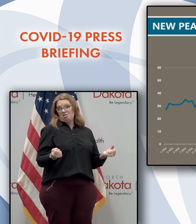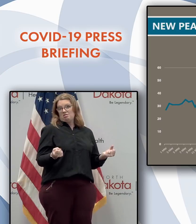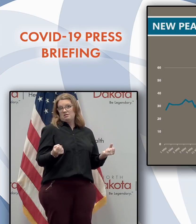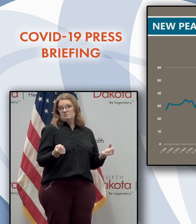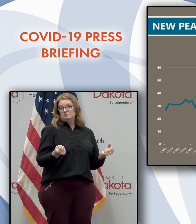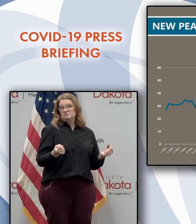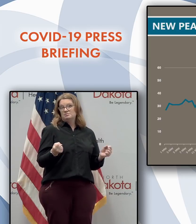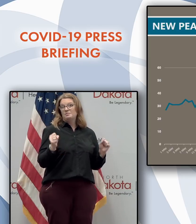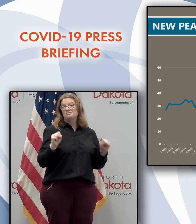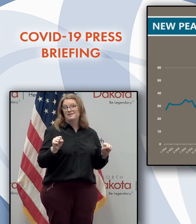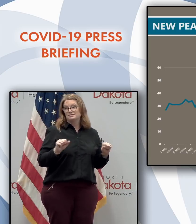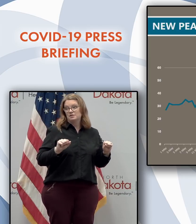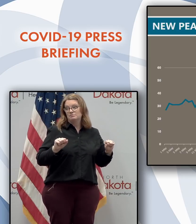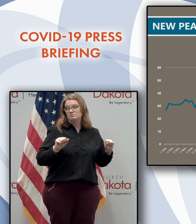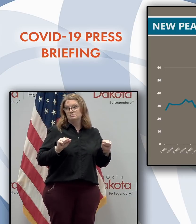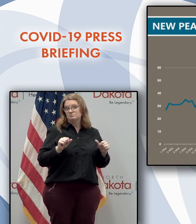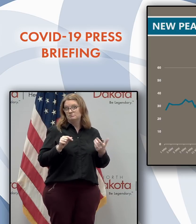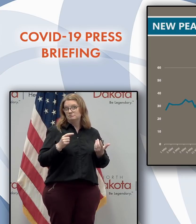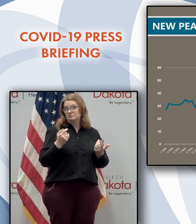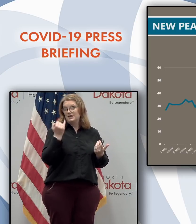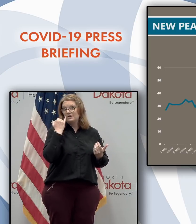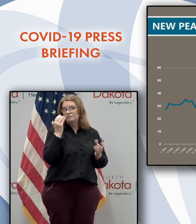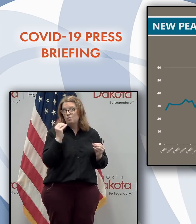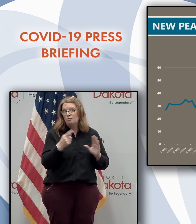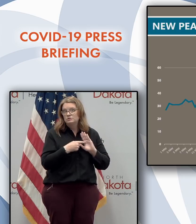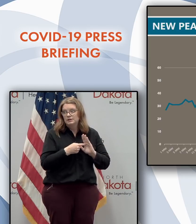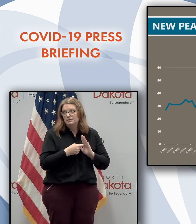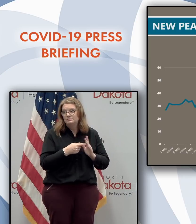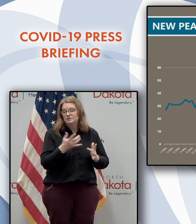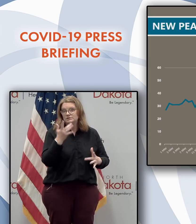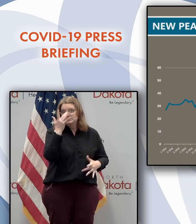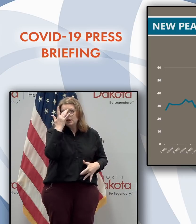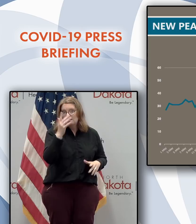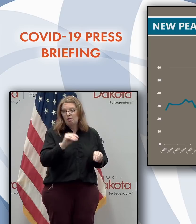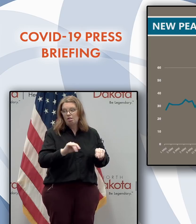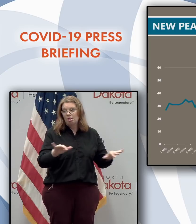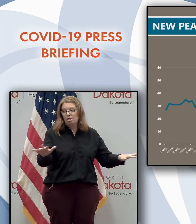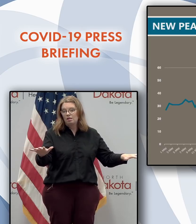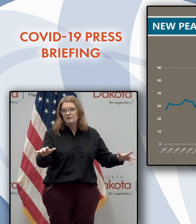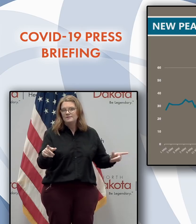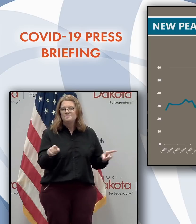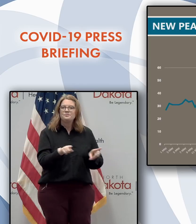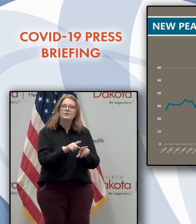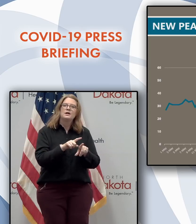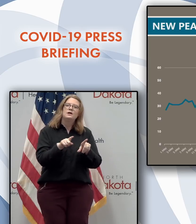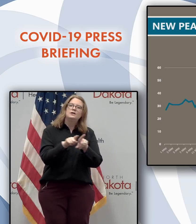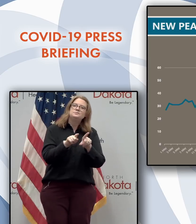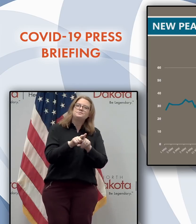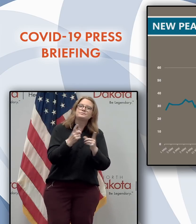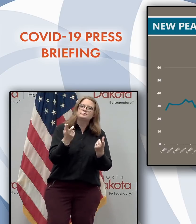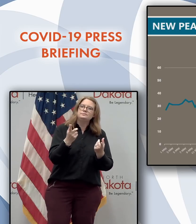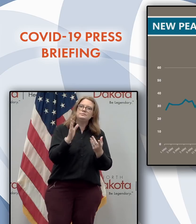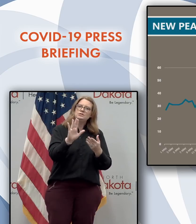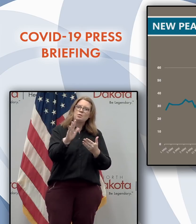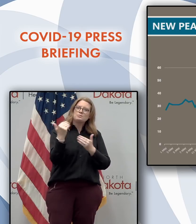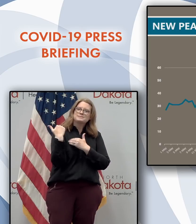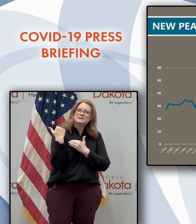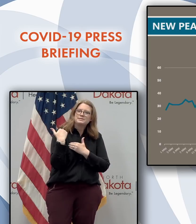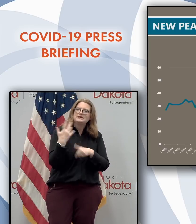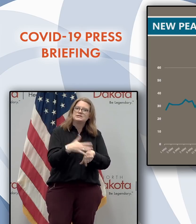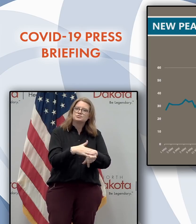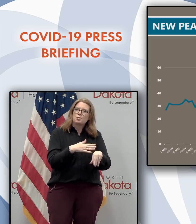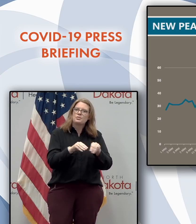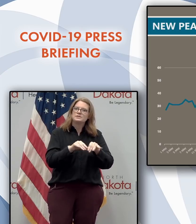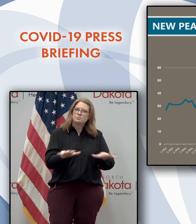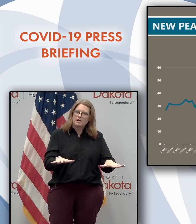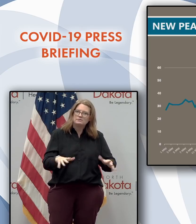be spreading, think about not just your own individual responsibility, but your social responsibility to help slow the spread,